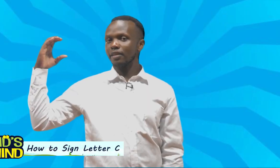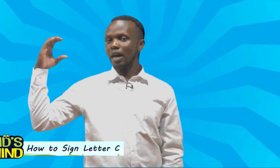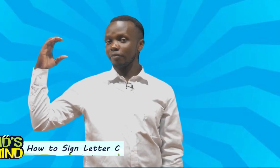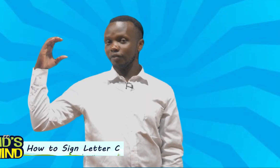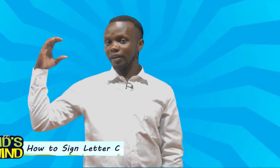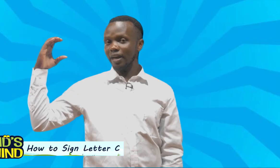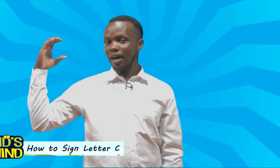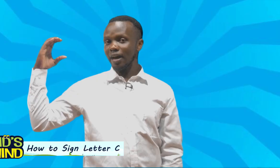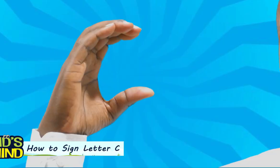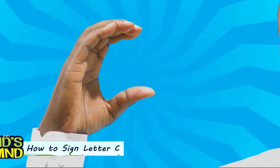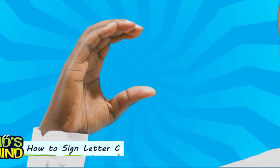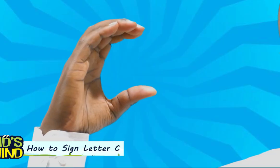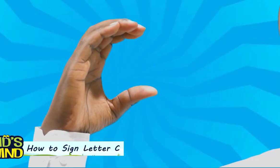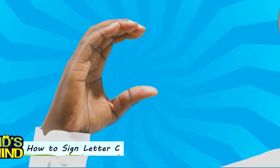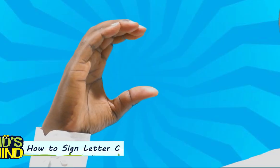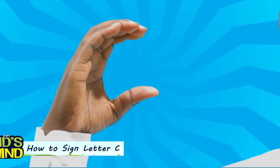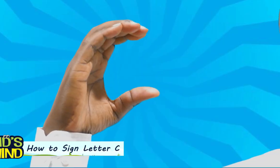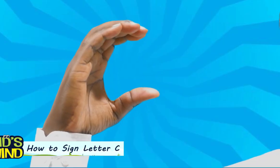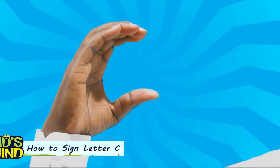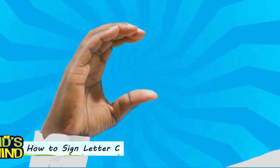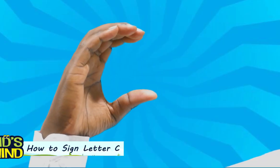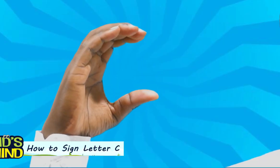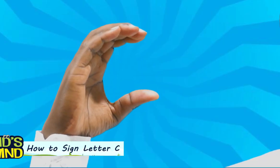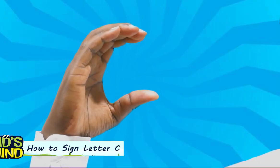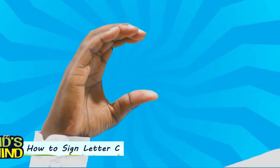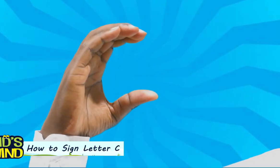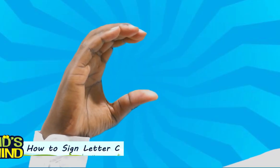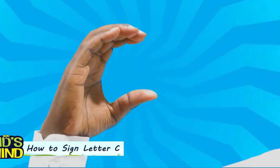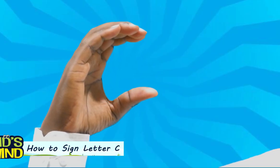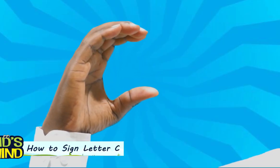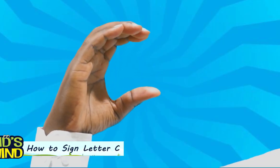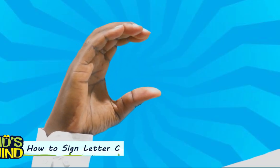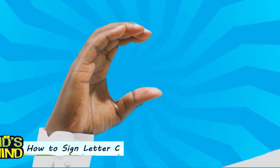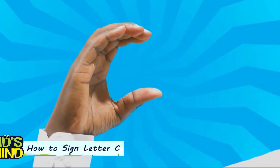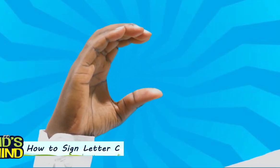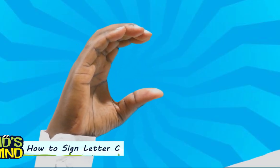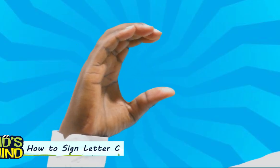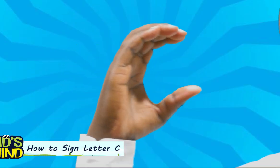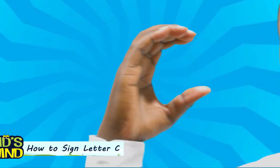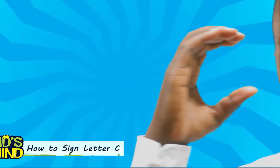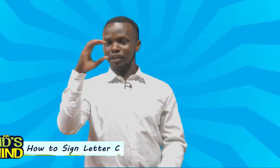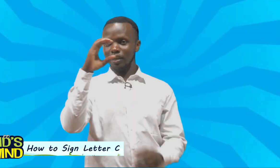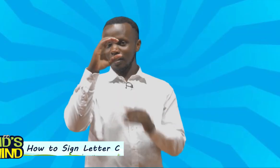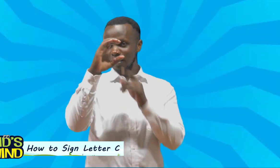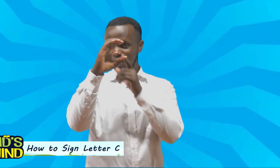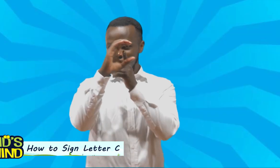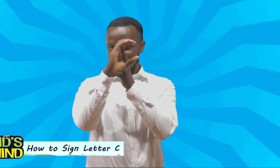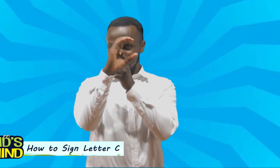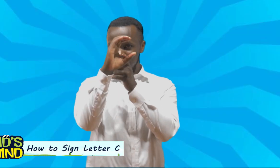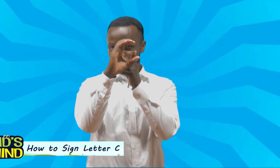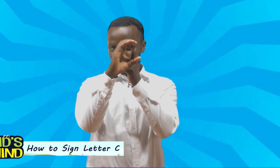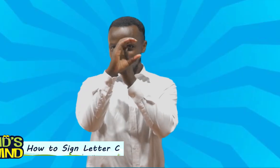thumb finger under the 4 fingers, okay? You make sure you can see the C shape